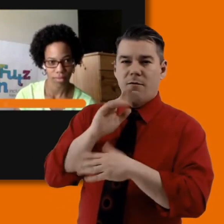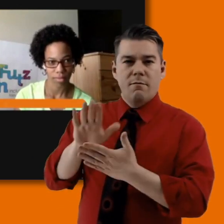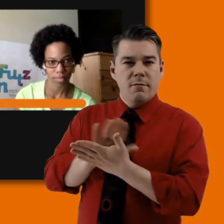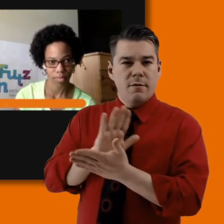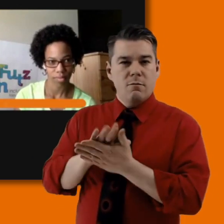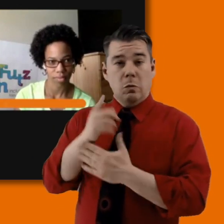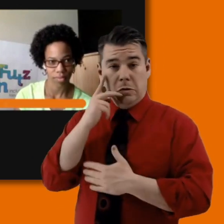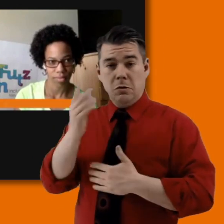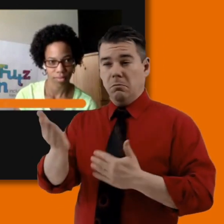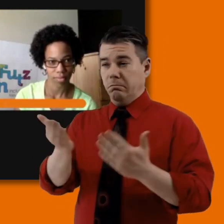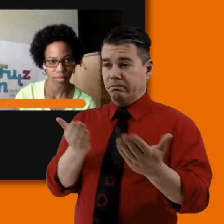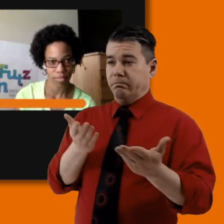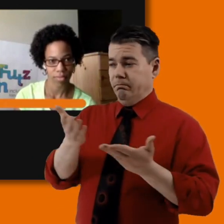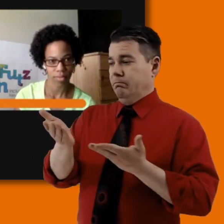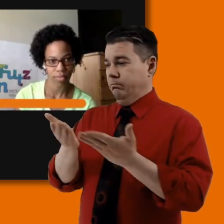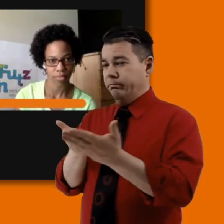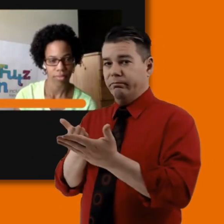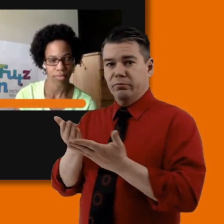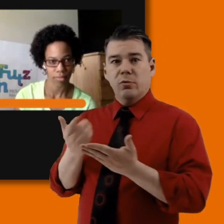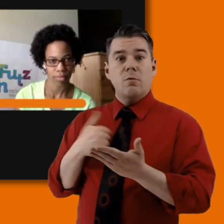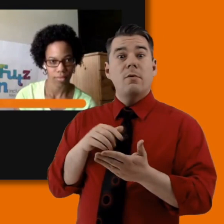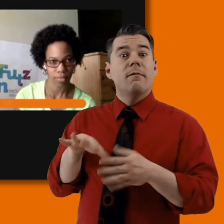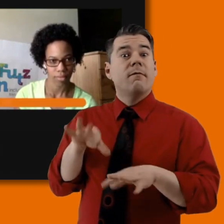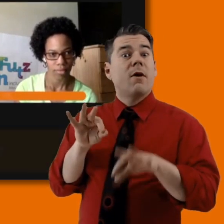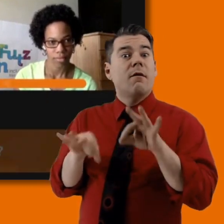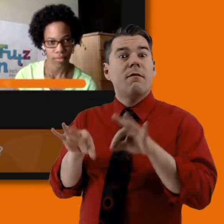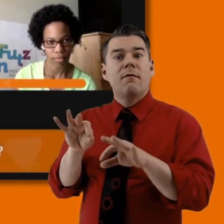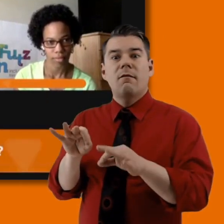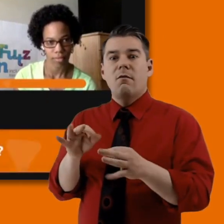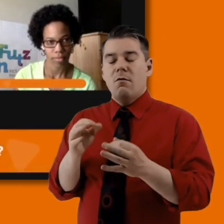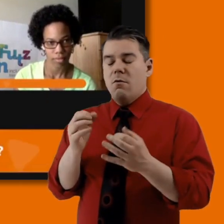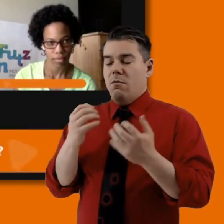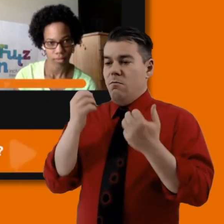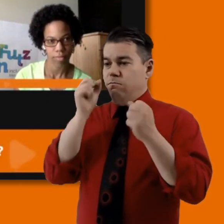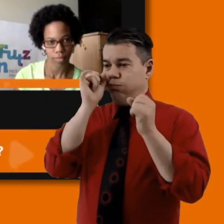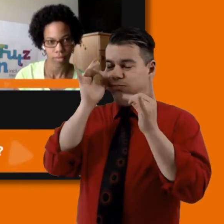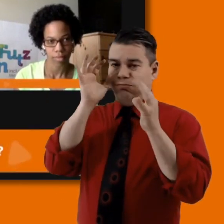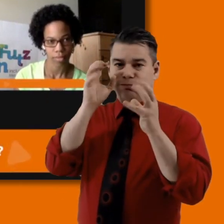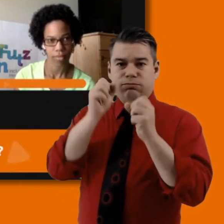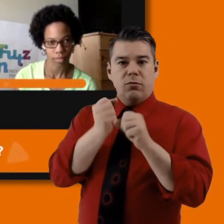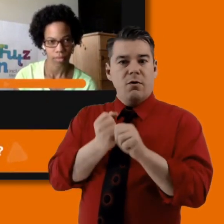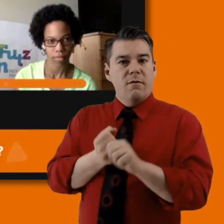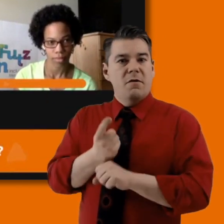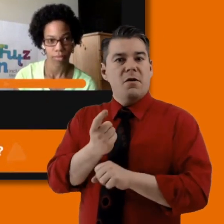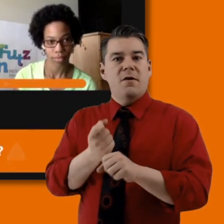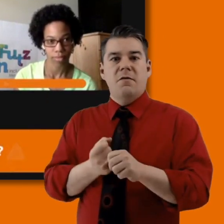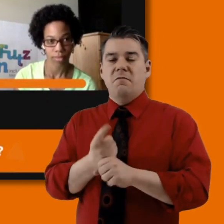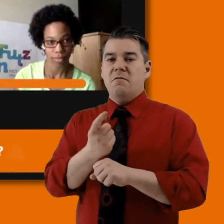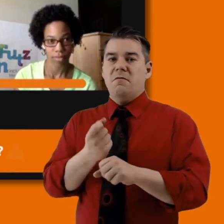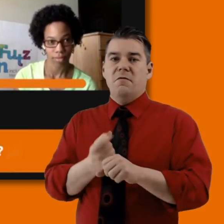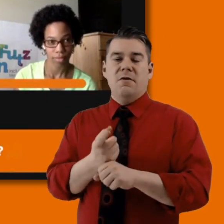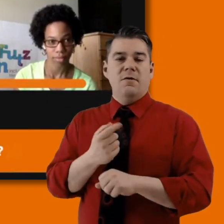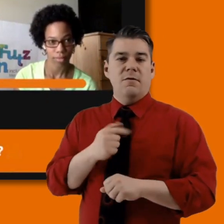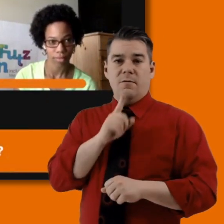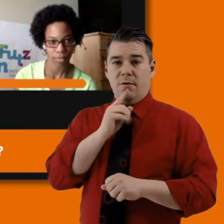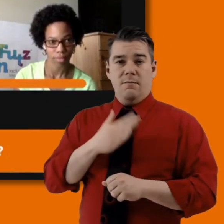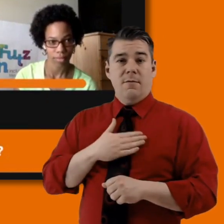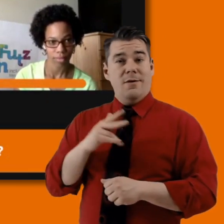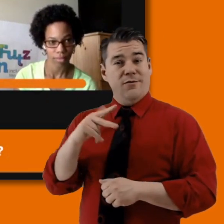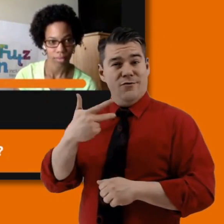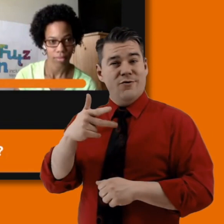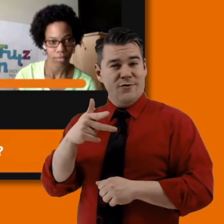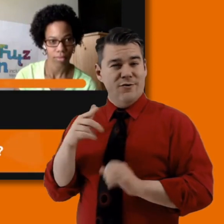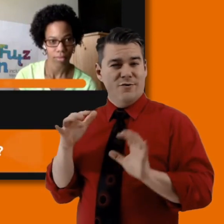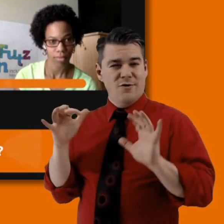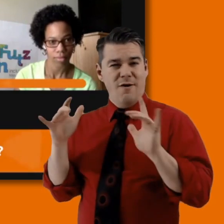what comes in. And we find ourselves blown away every year. I mean, this will be my third